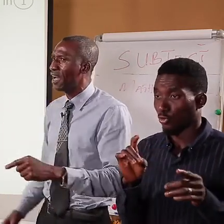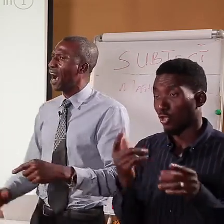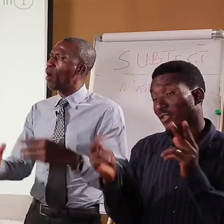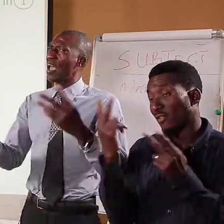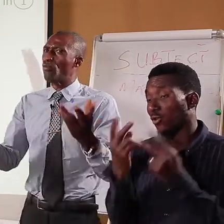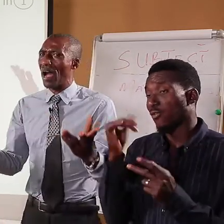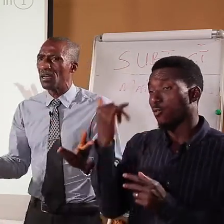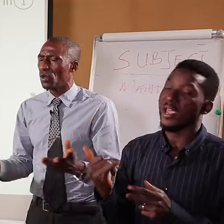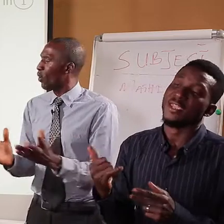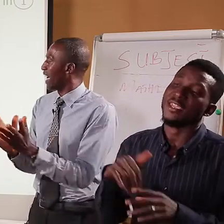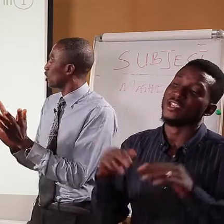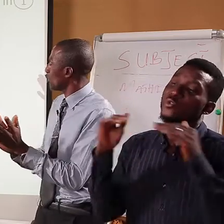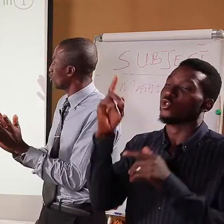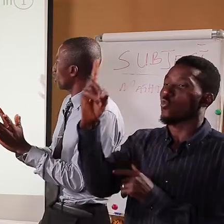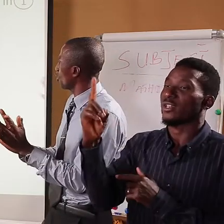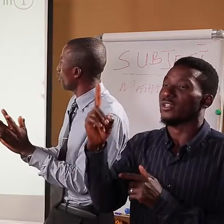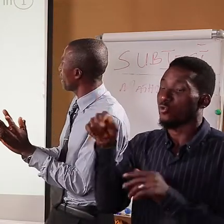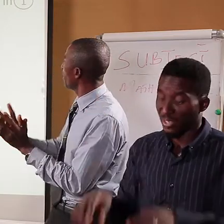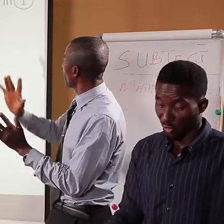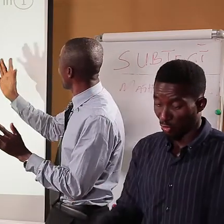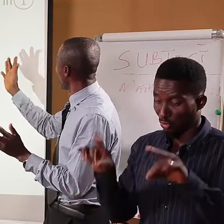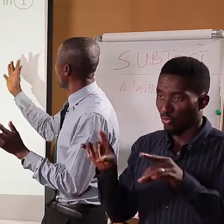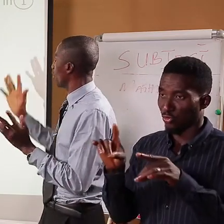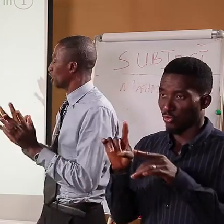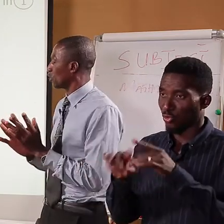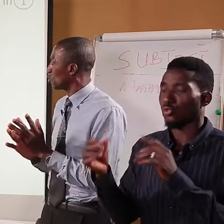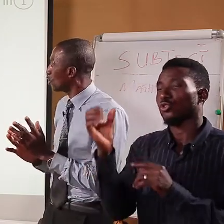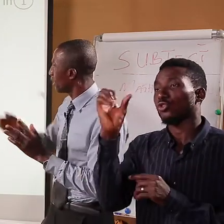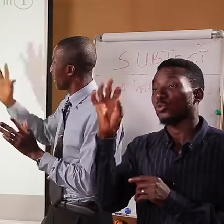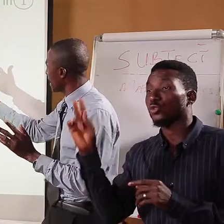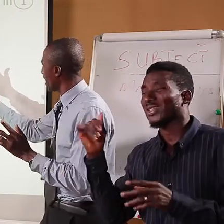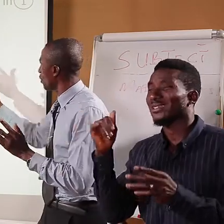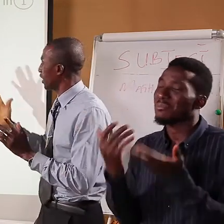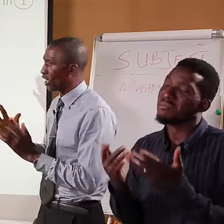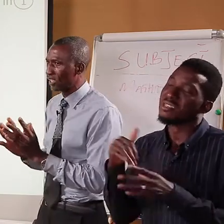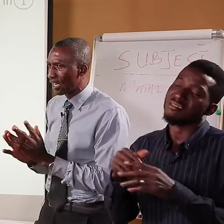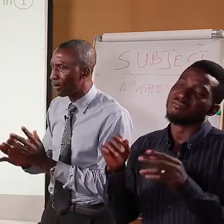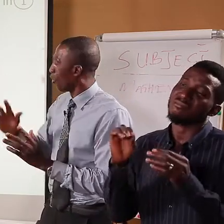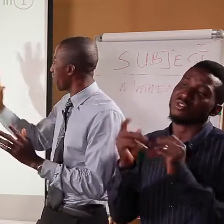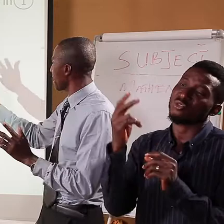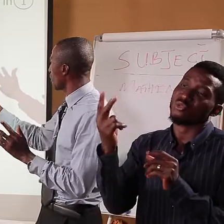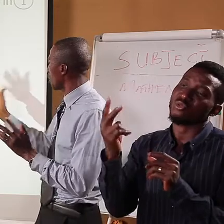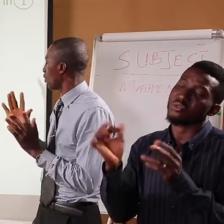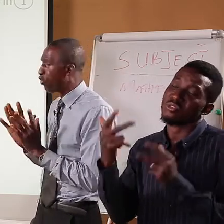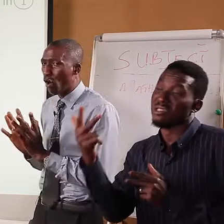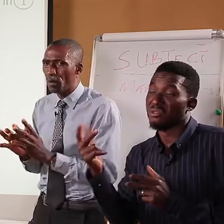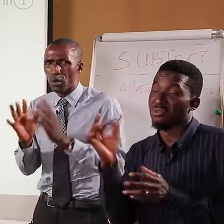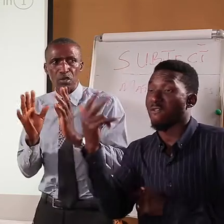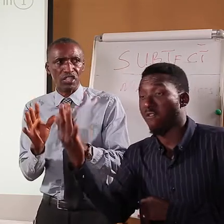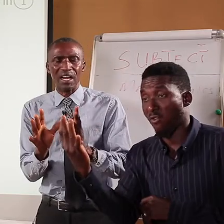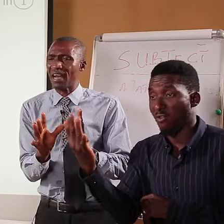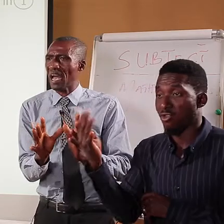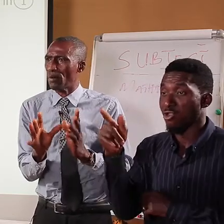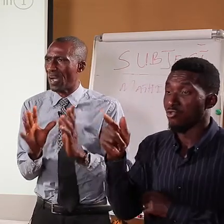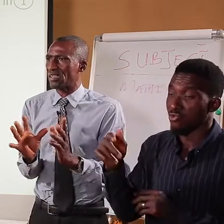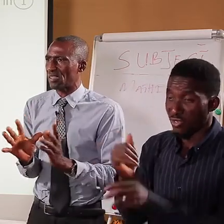1. However, you can choose to substitute it either in equation 2, either in equation 3, or either equation 4. You